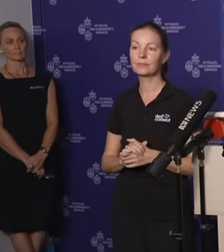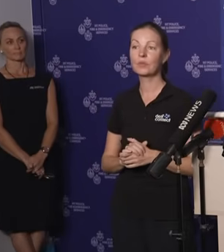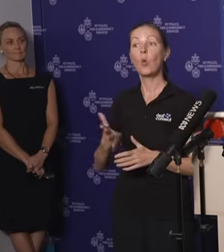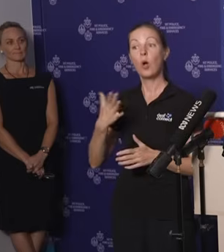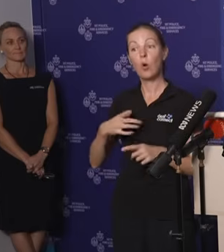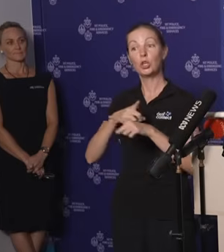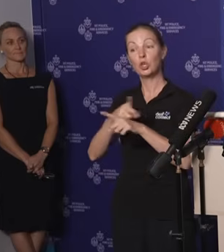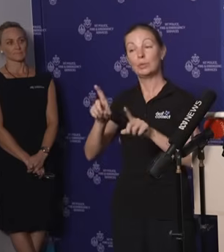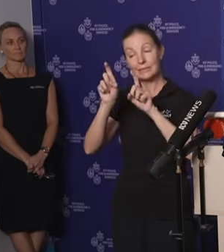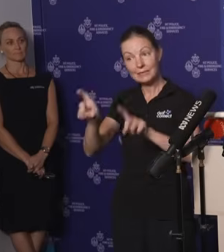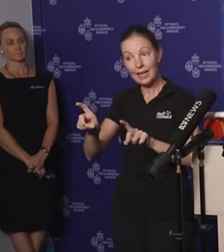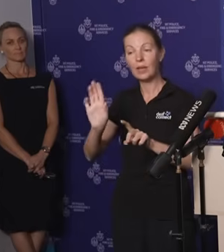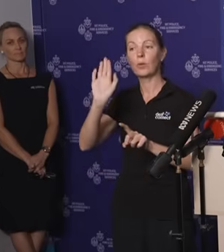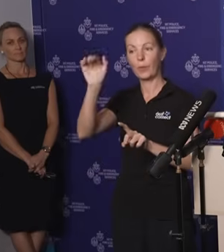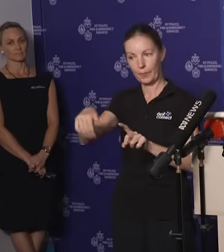want you to stay home.